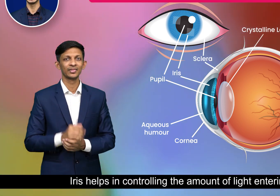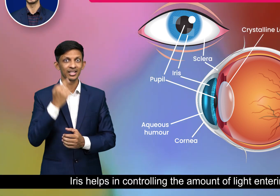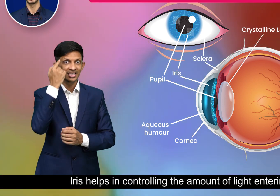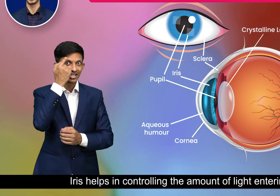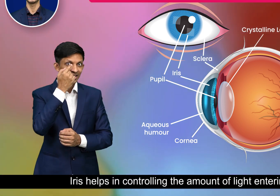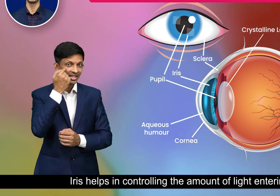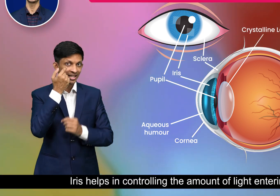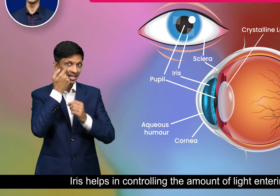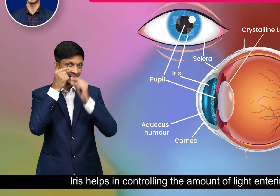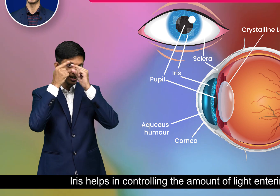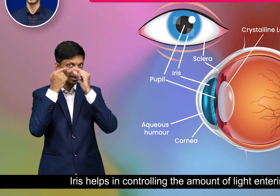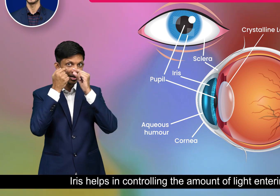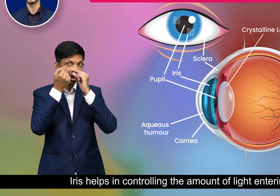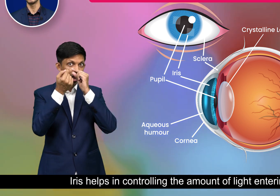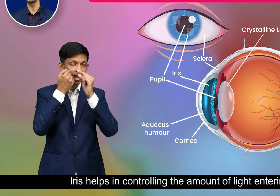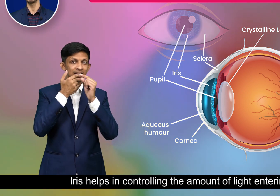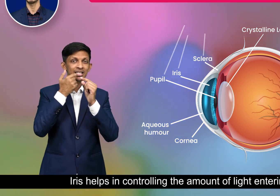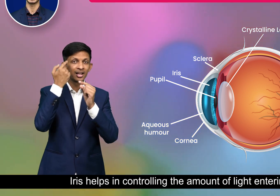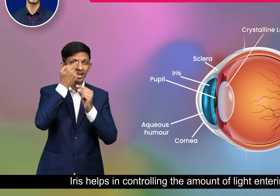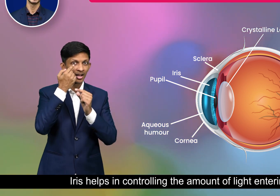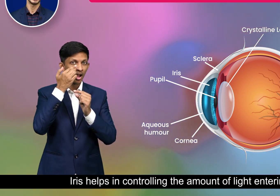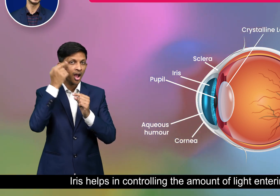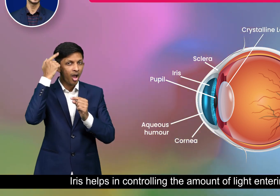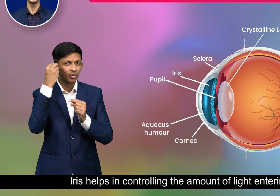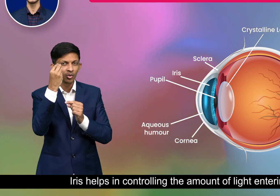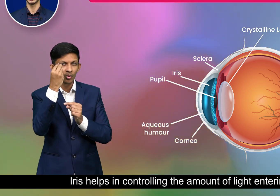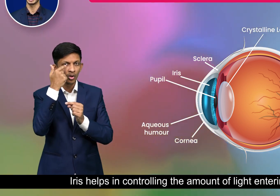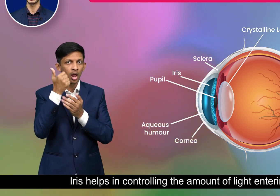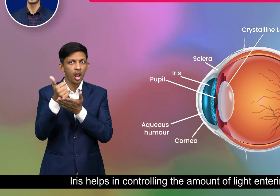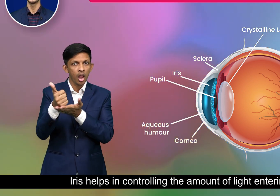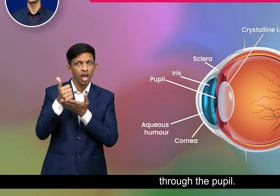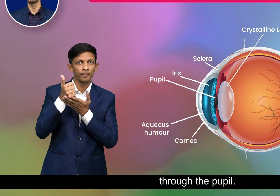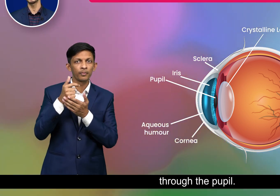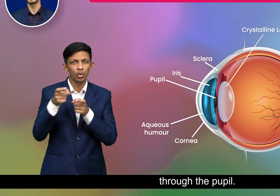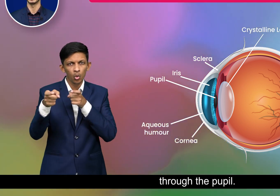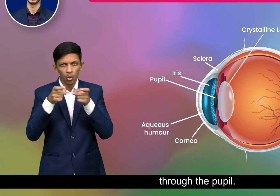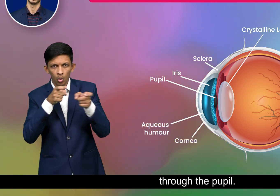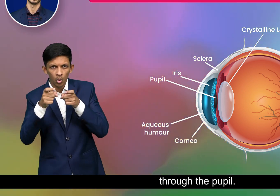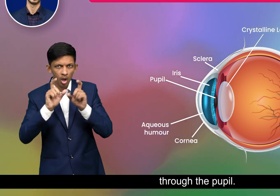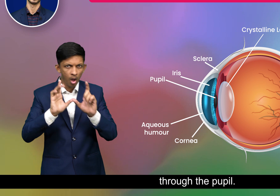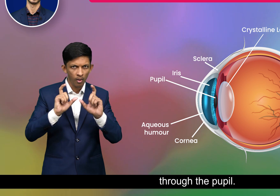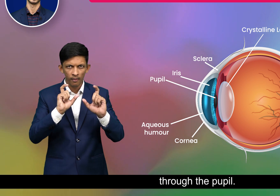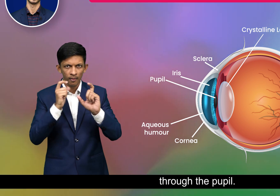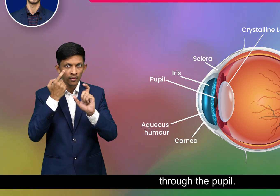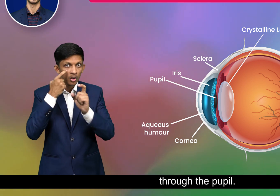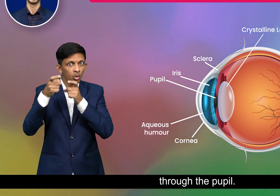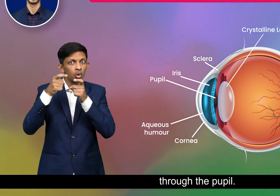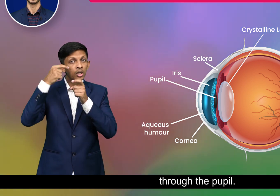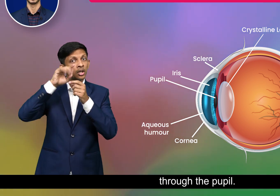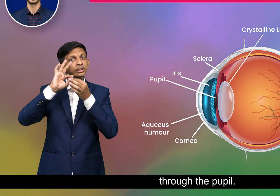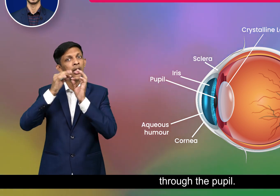Iris helps in controlling the amount of light entering the eye through the pupil.